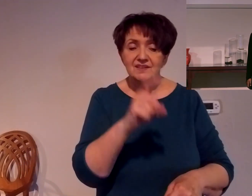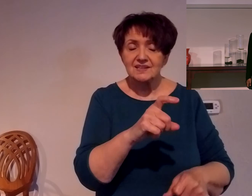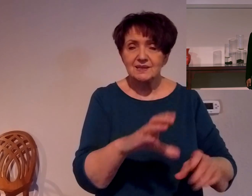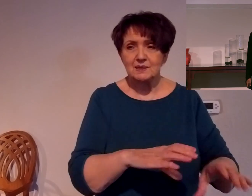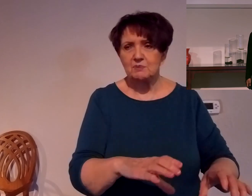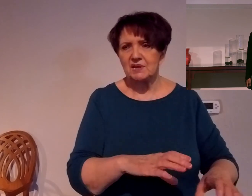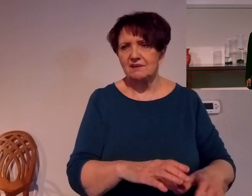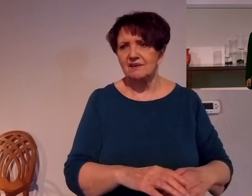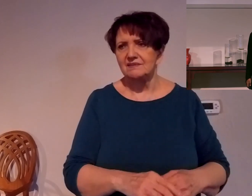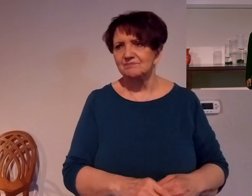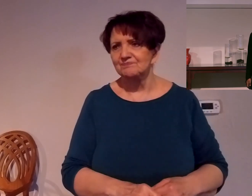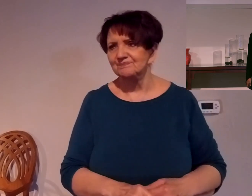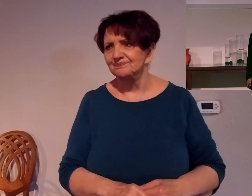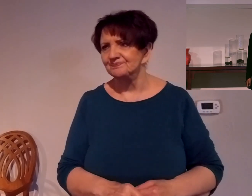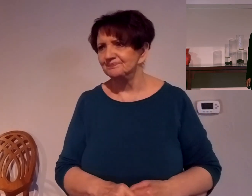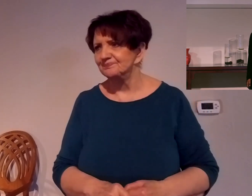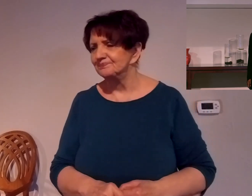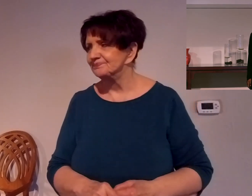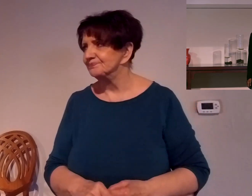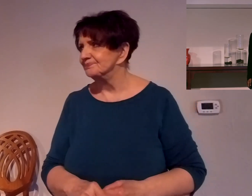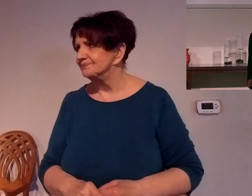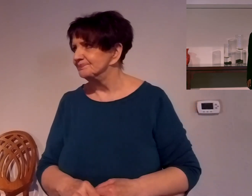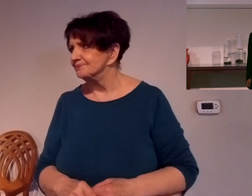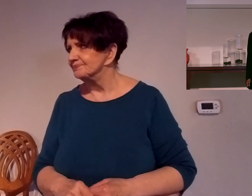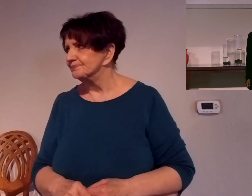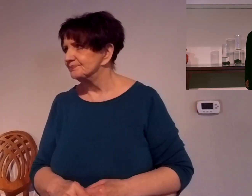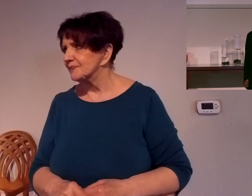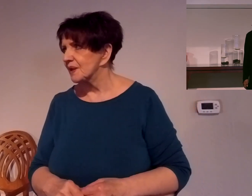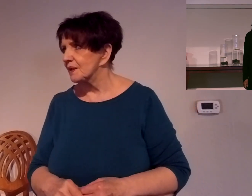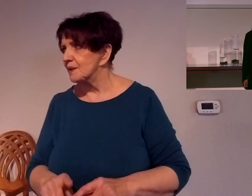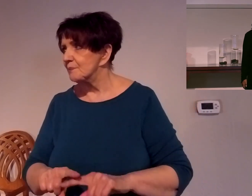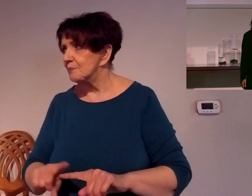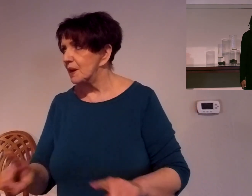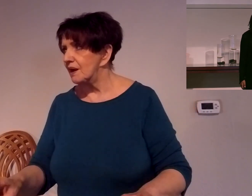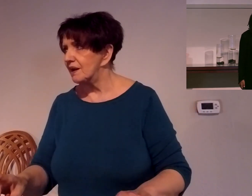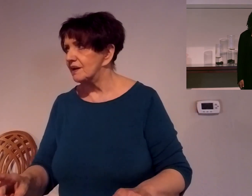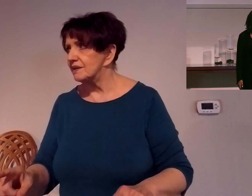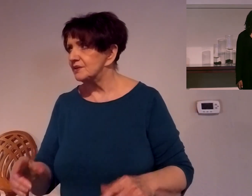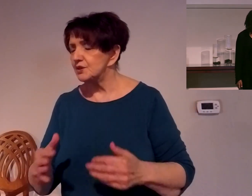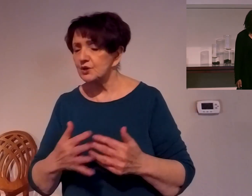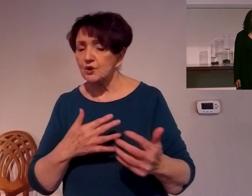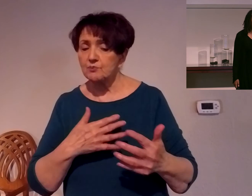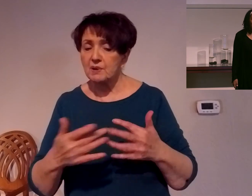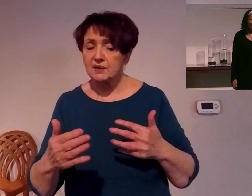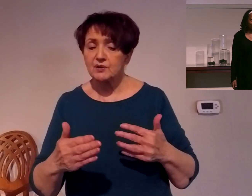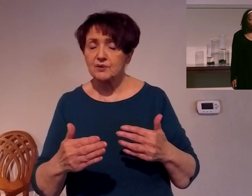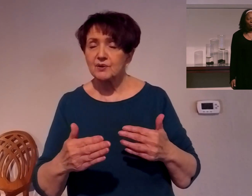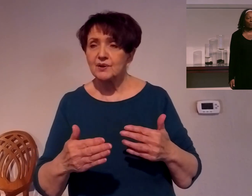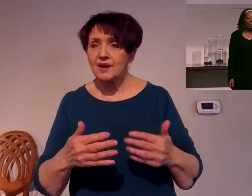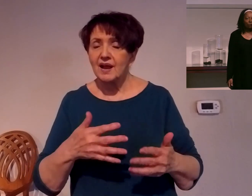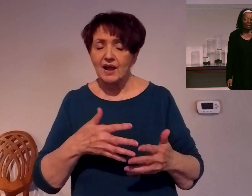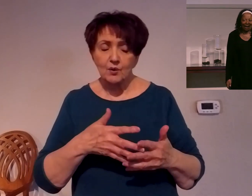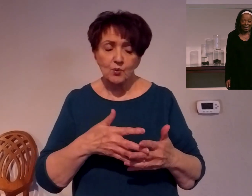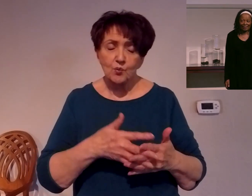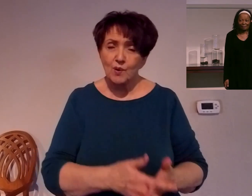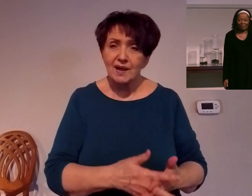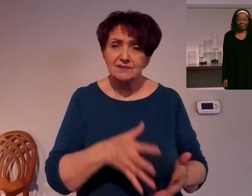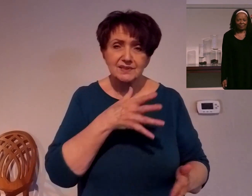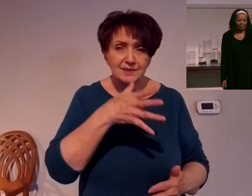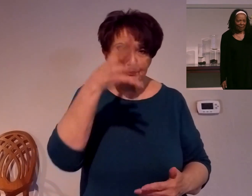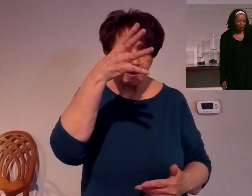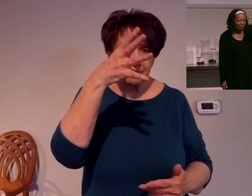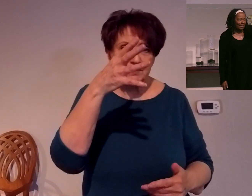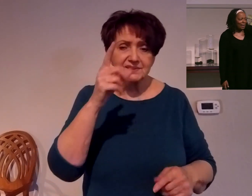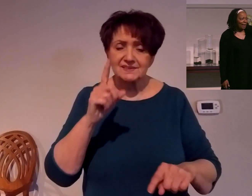level. But the parents, no matter how spiritually grounded or great they are, couldn't actually